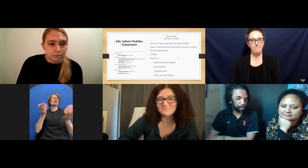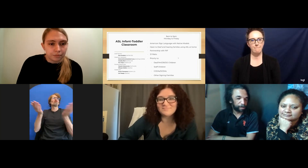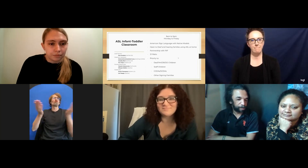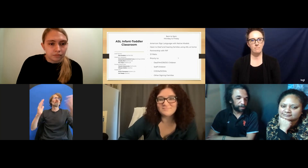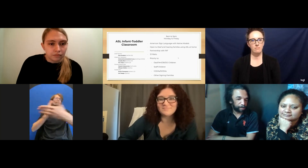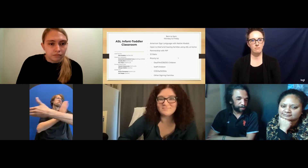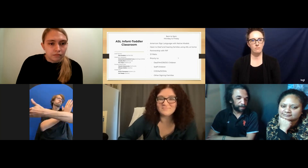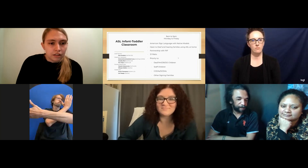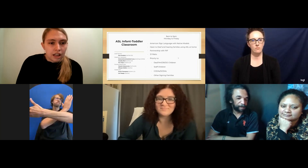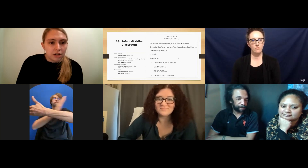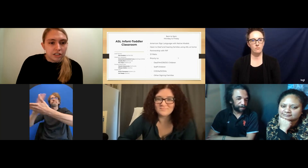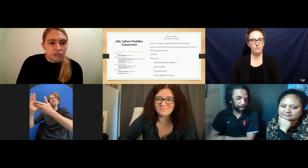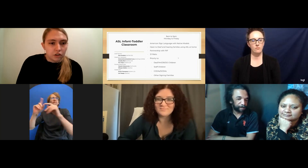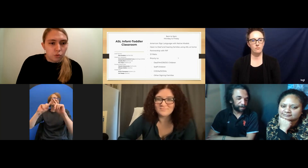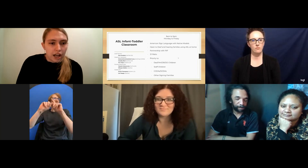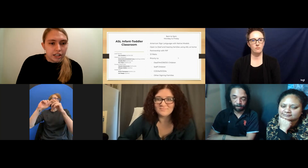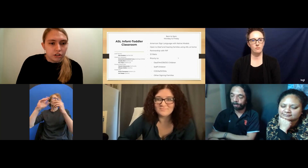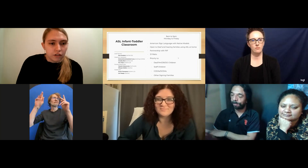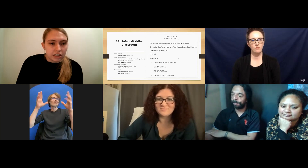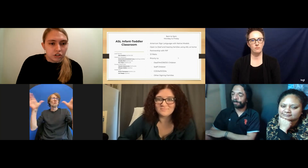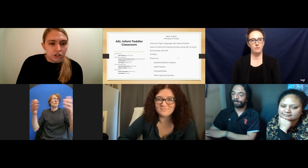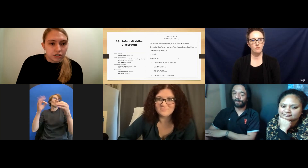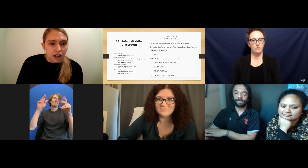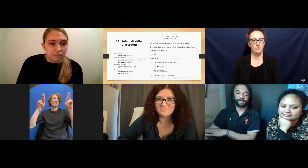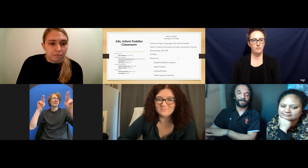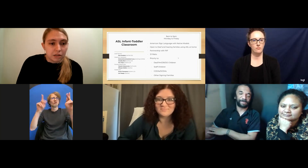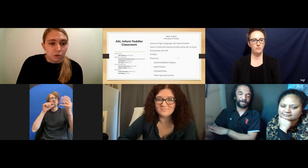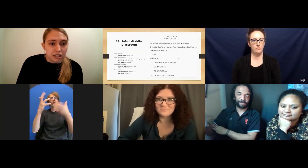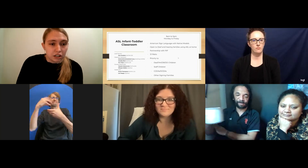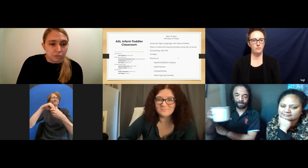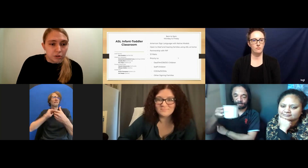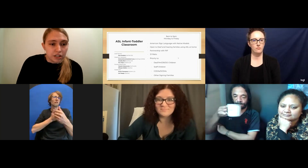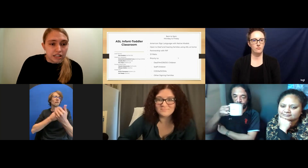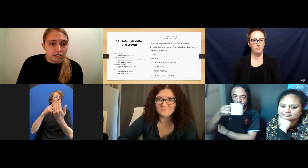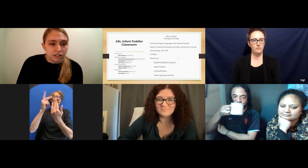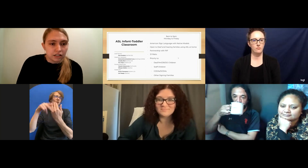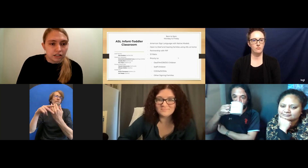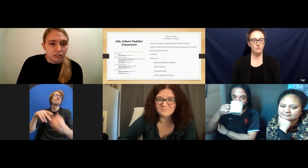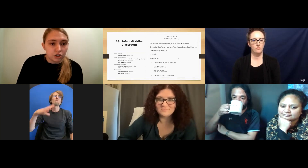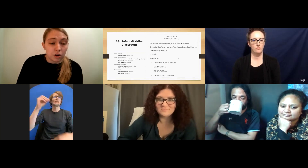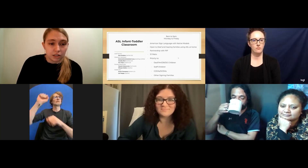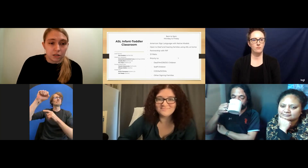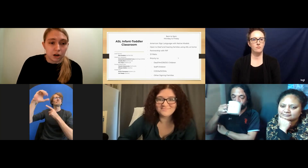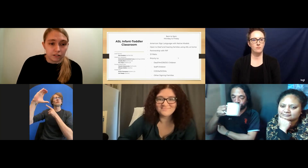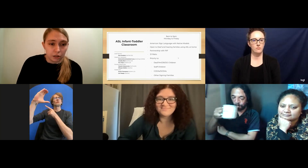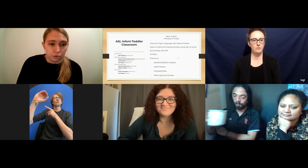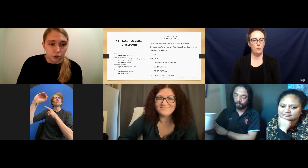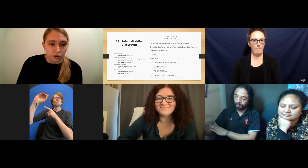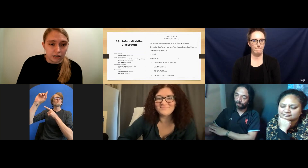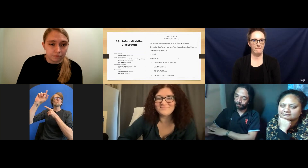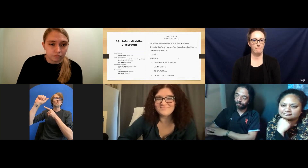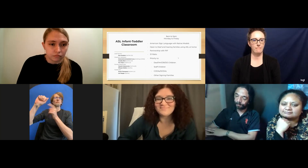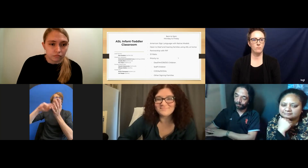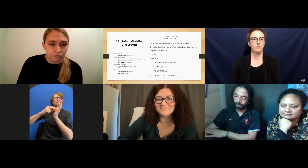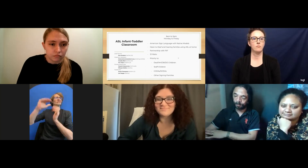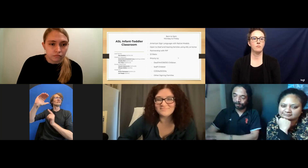home. And we serve a wide range of people in our community who want to be a part of our